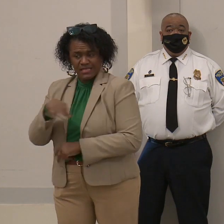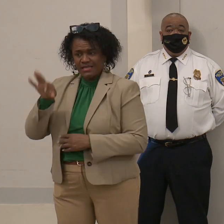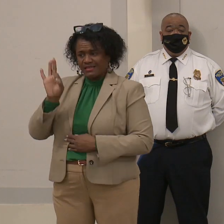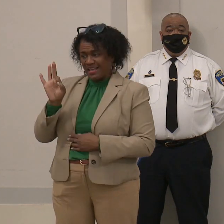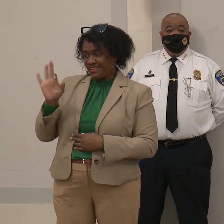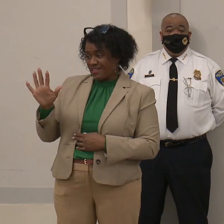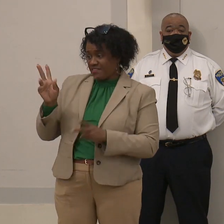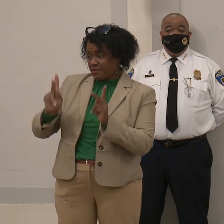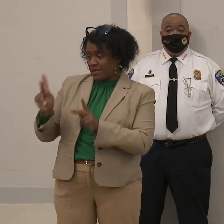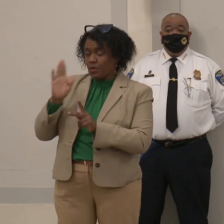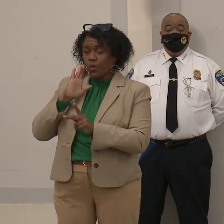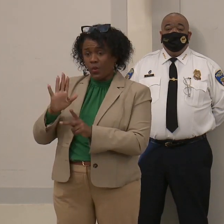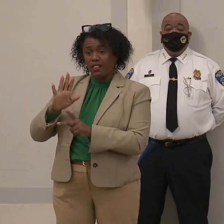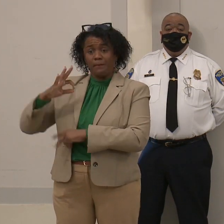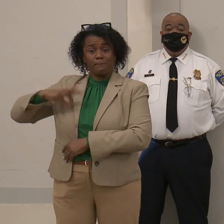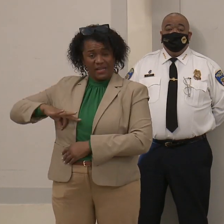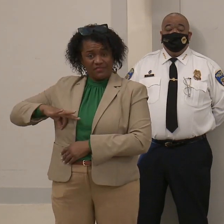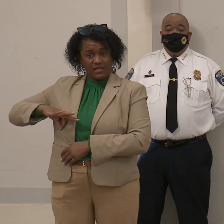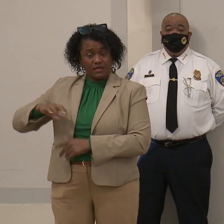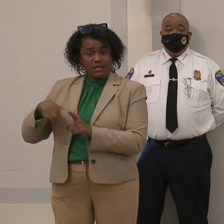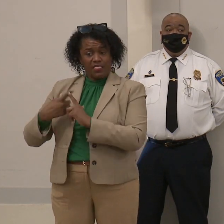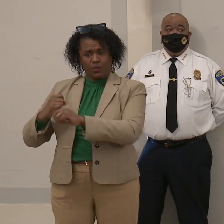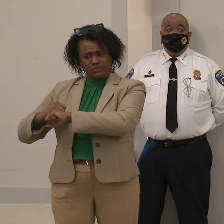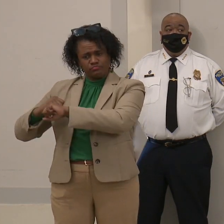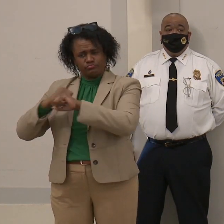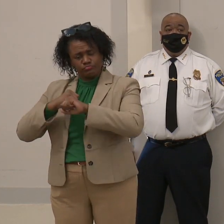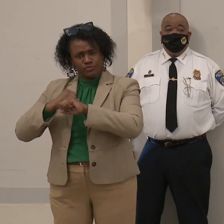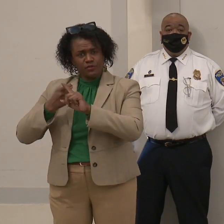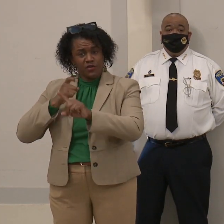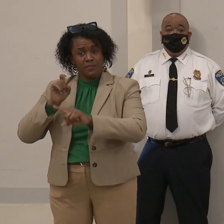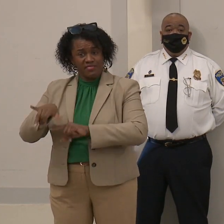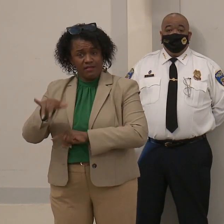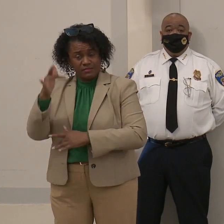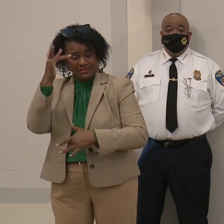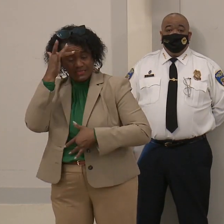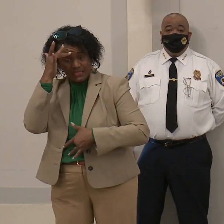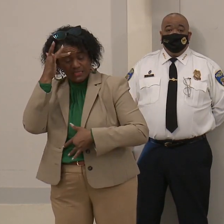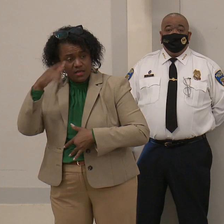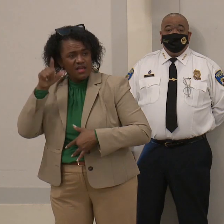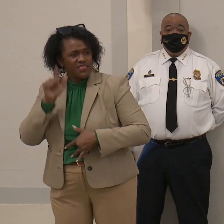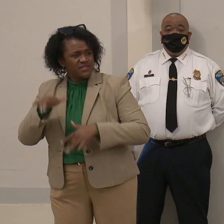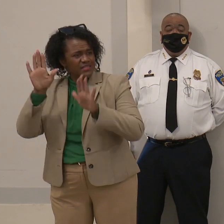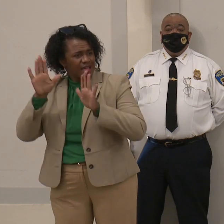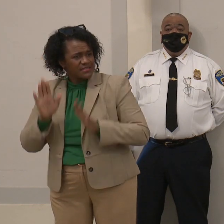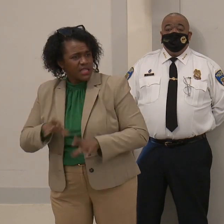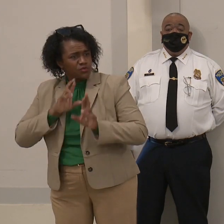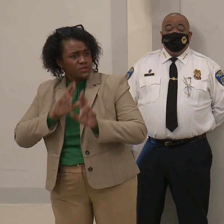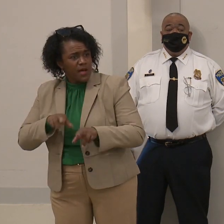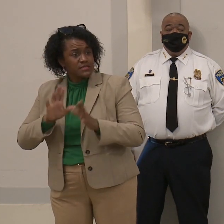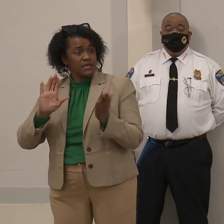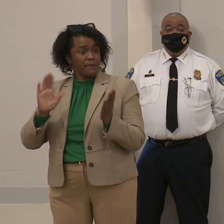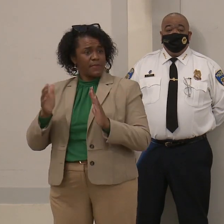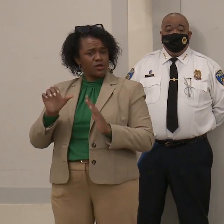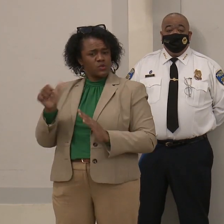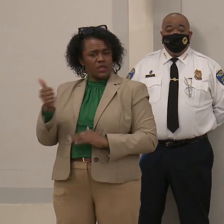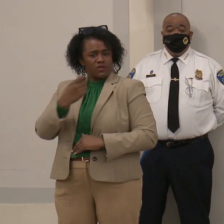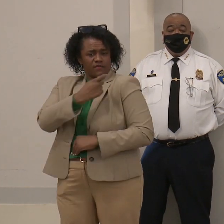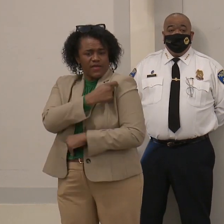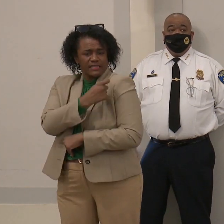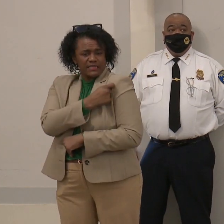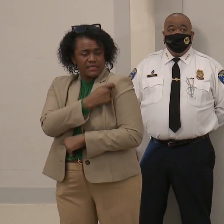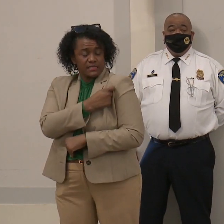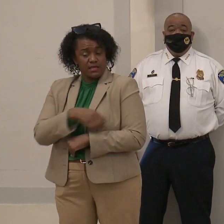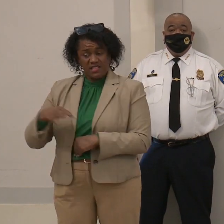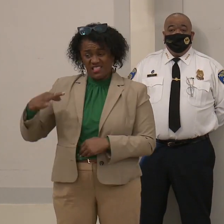95 people will benefit from taking it and will be protected from the infection. This is an excellent response compared to other vaccines.